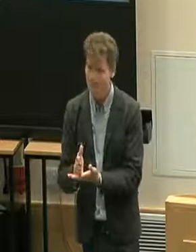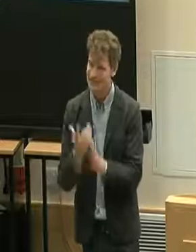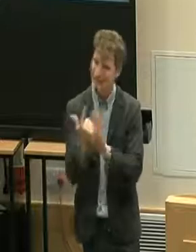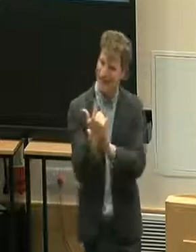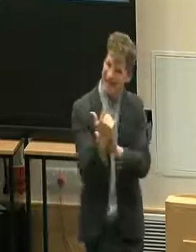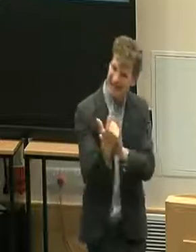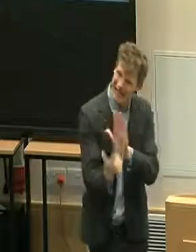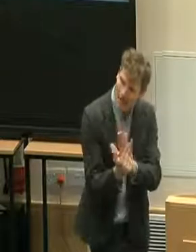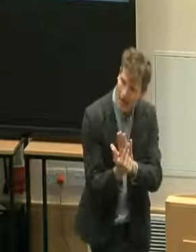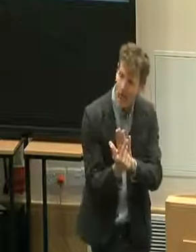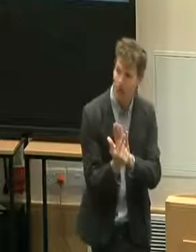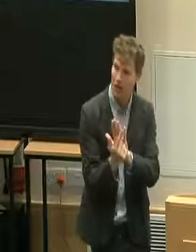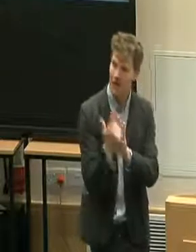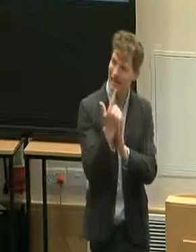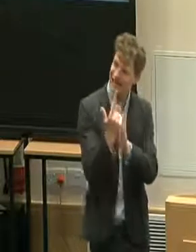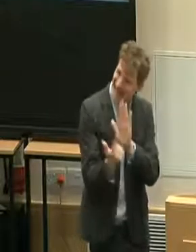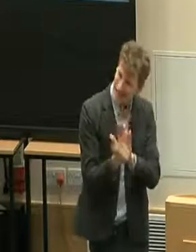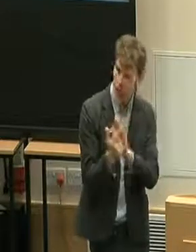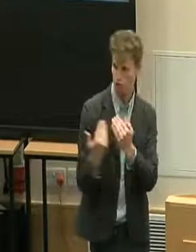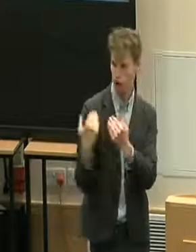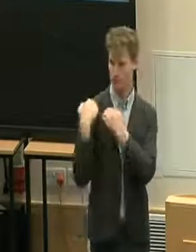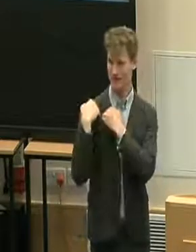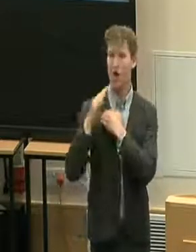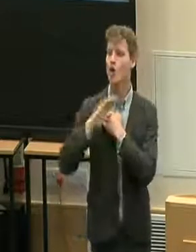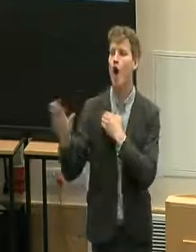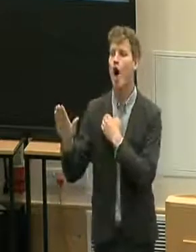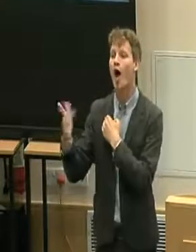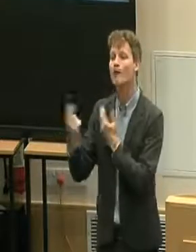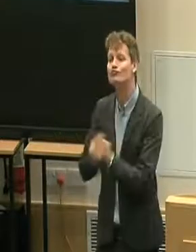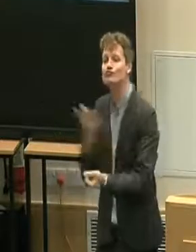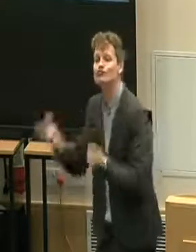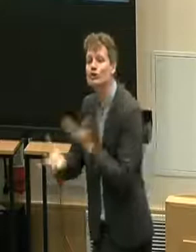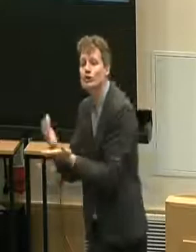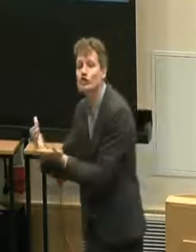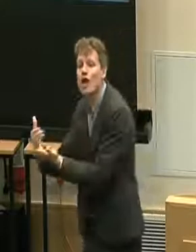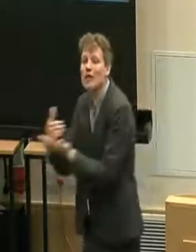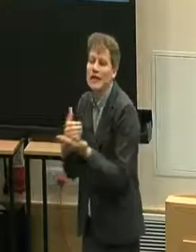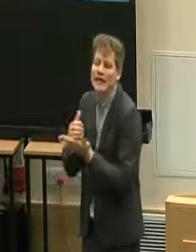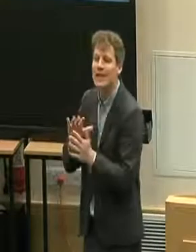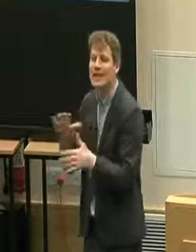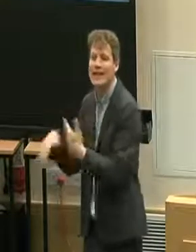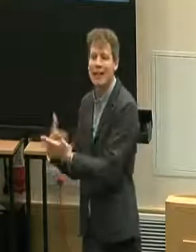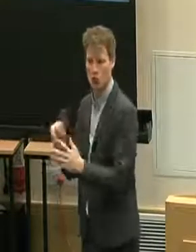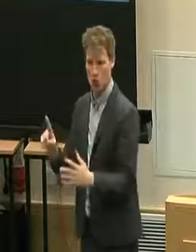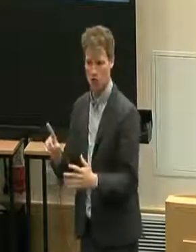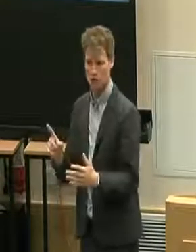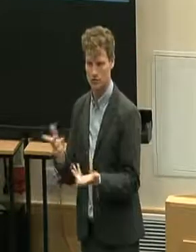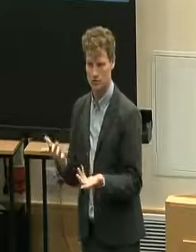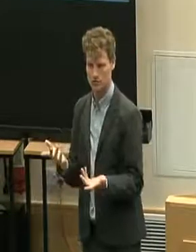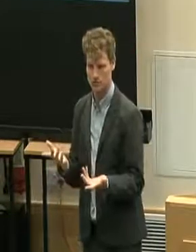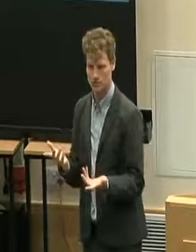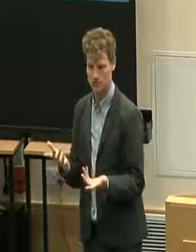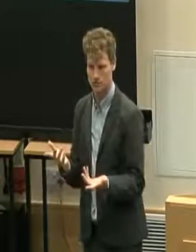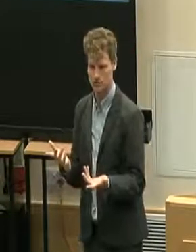and beneficence. Well, that's certainly what most of us had in mind with that phrase. It is